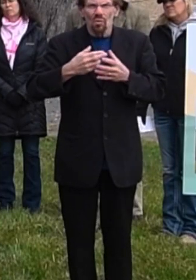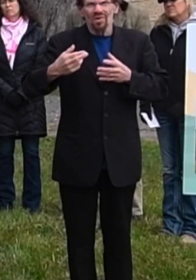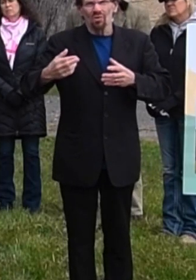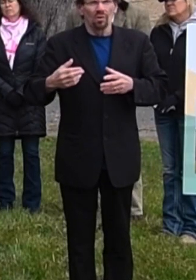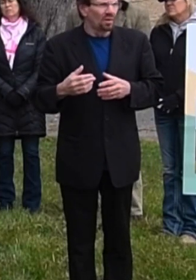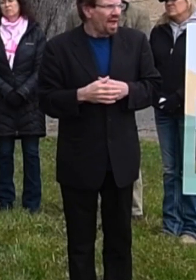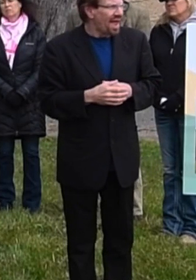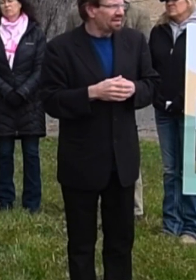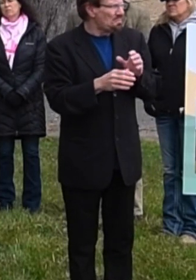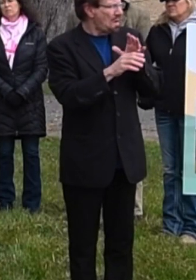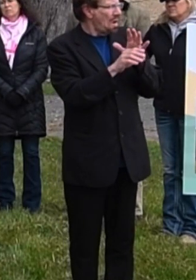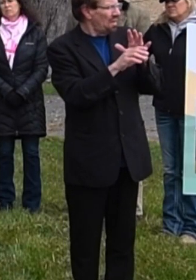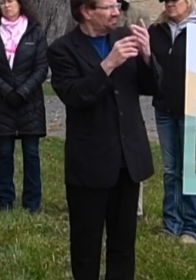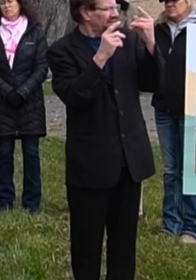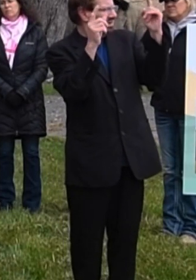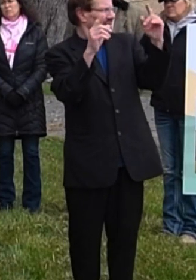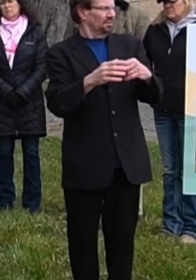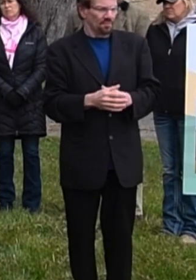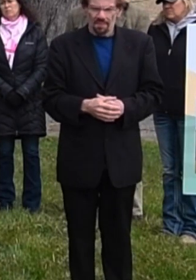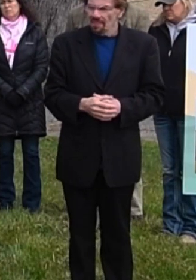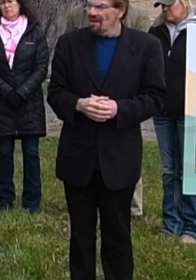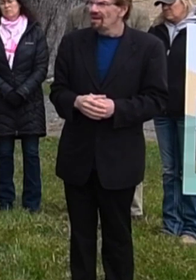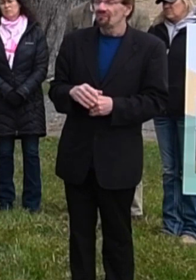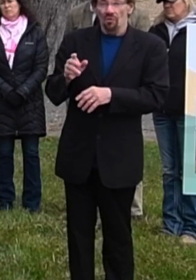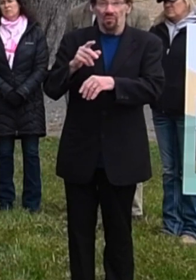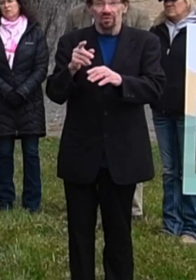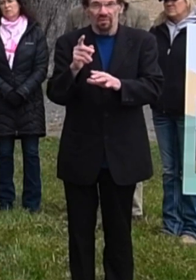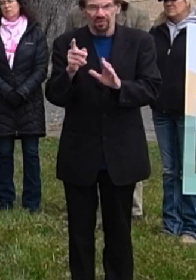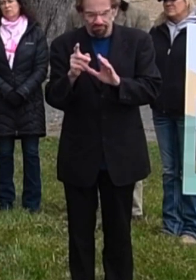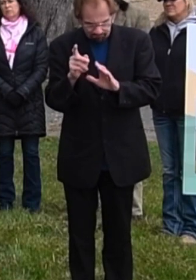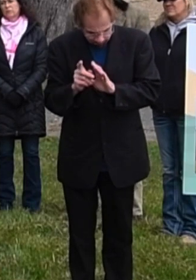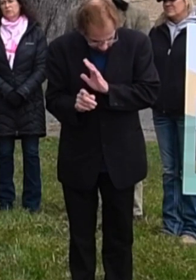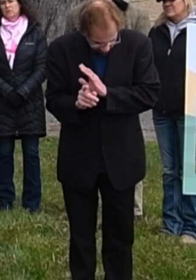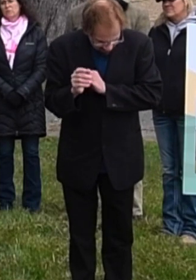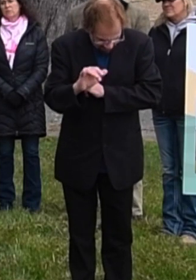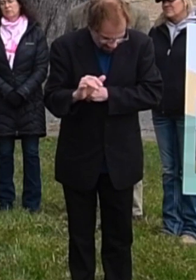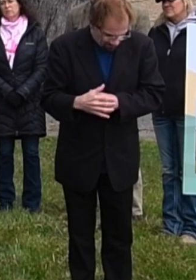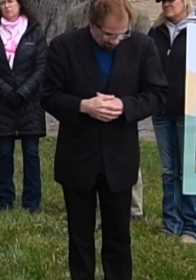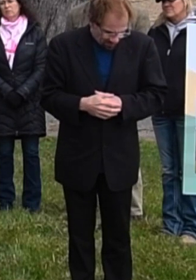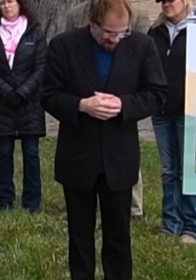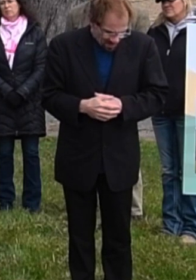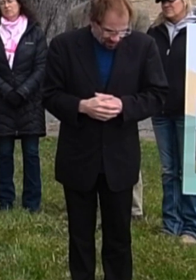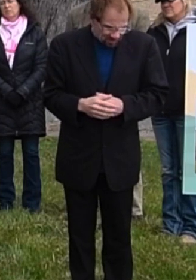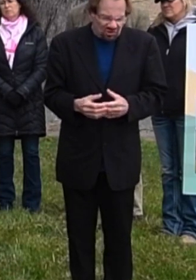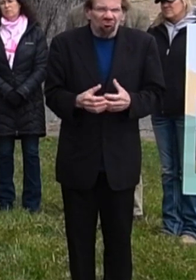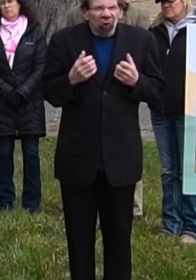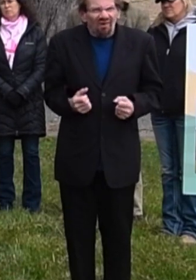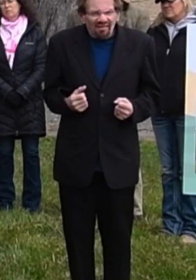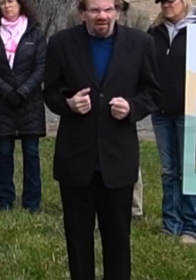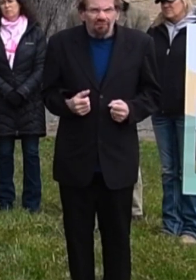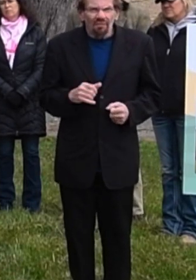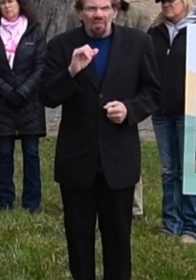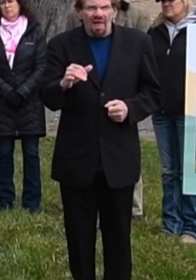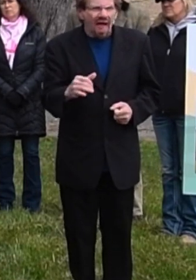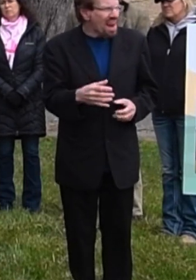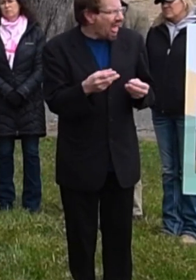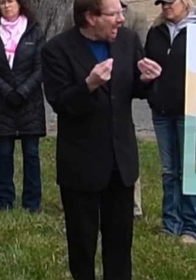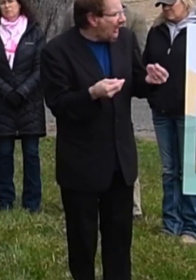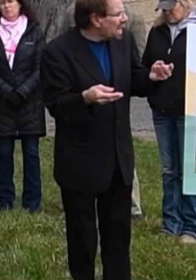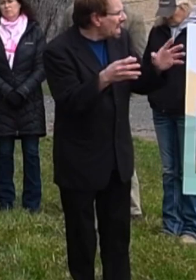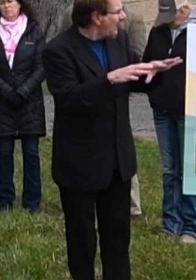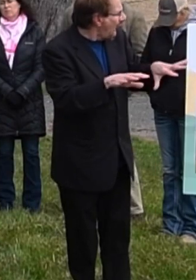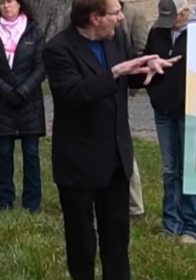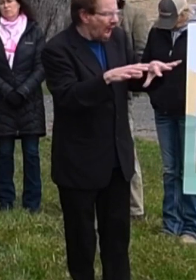and smart growth principles. This is strengthened in the General Development Plan, which calls for continuing our land acquisition